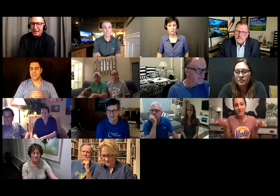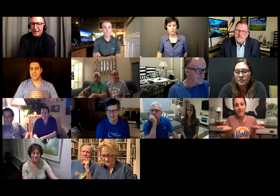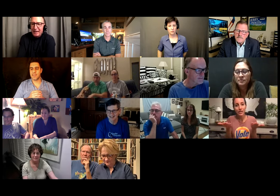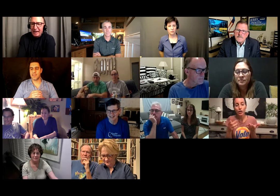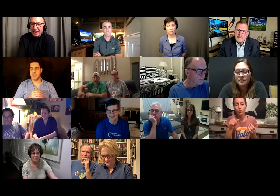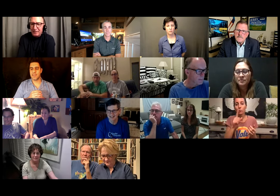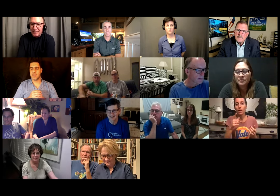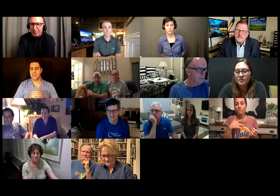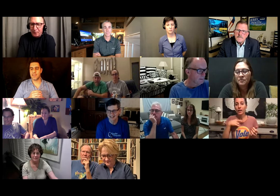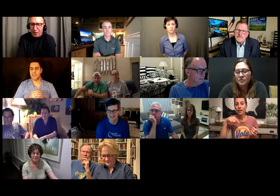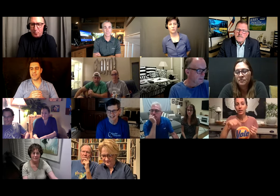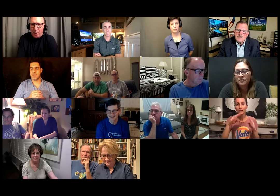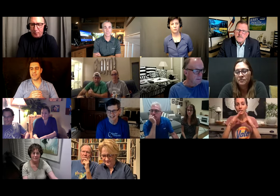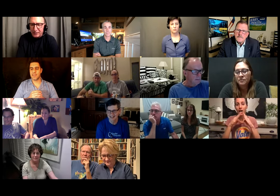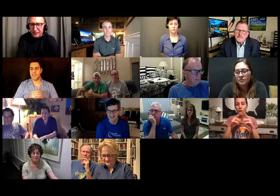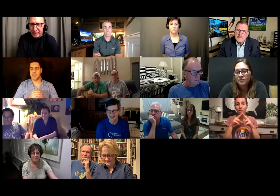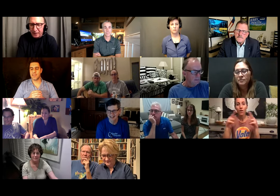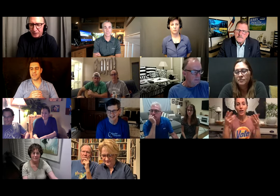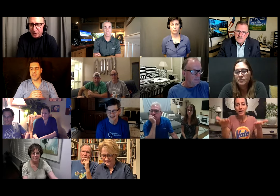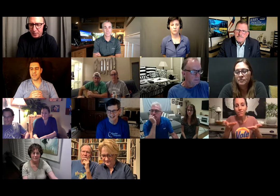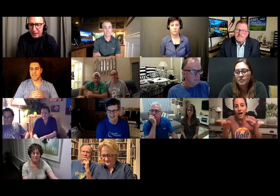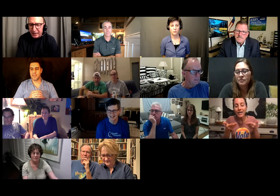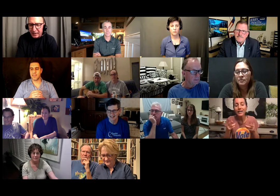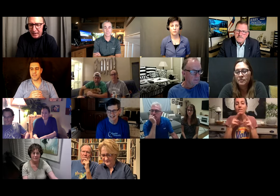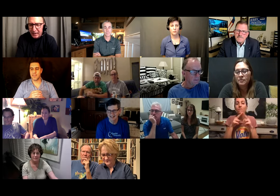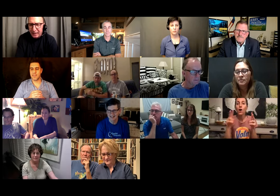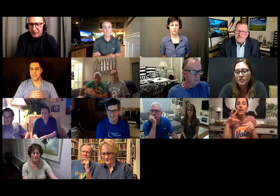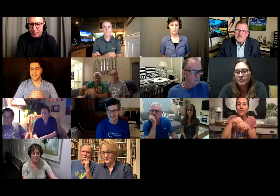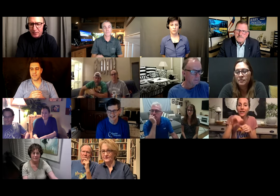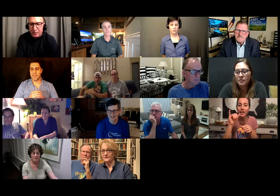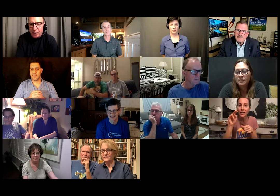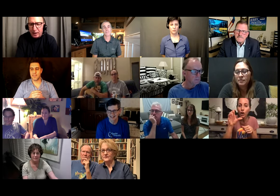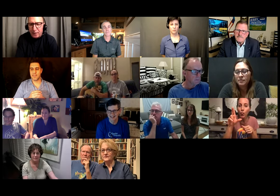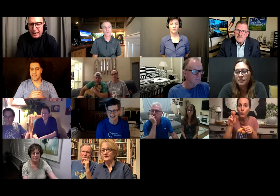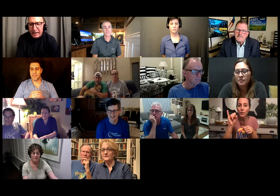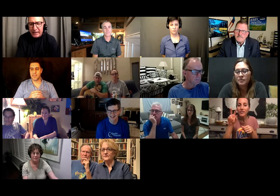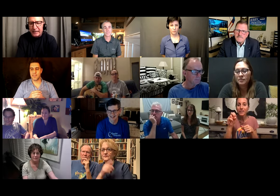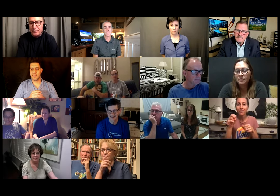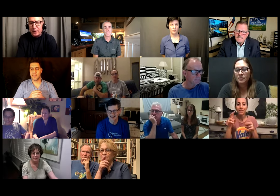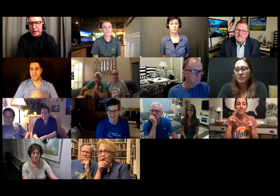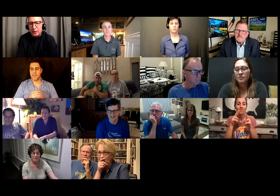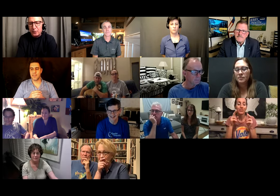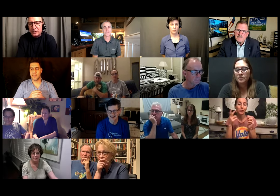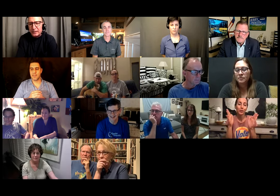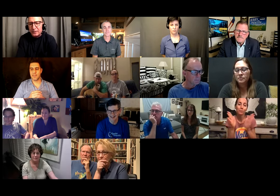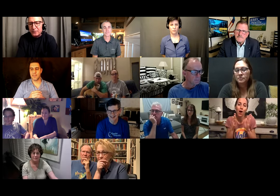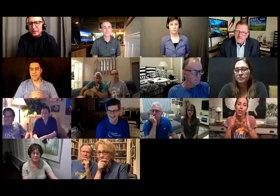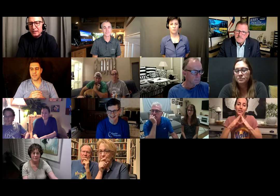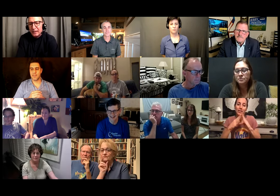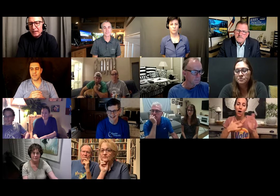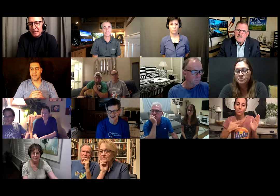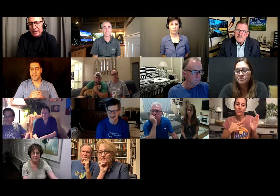that. And I have to say, I'm a very proud resident of this community. This community is very inviting. It's very